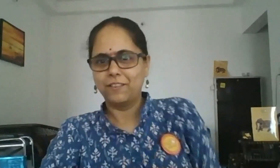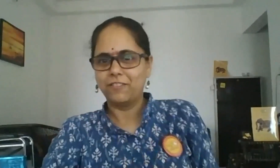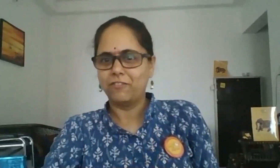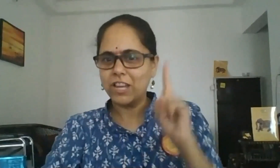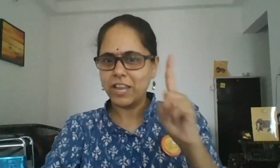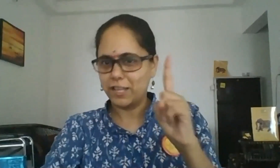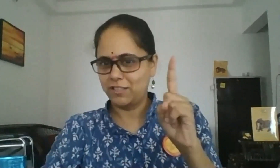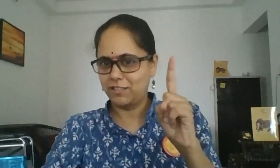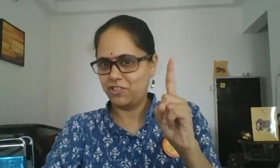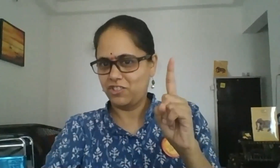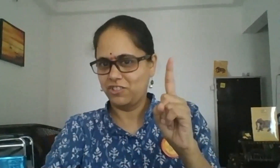1 S,